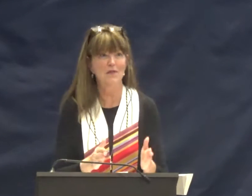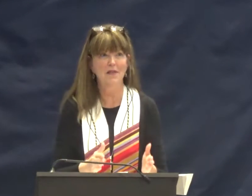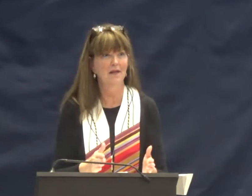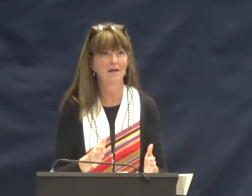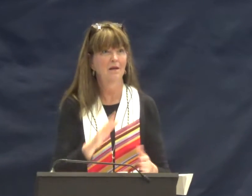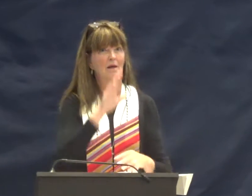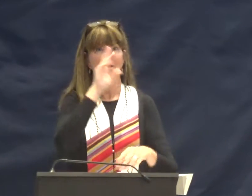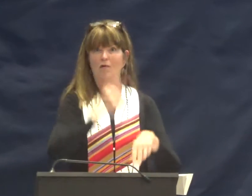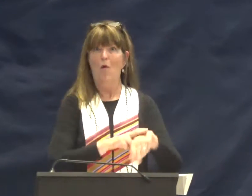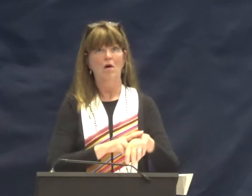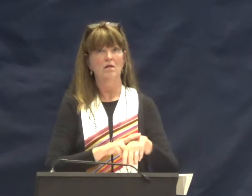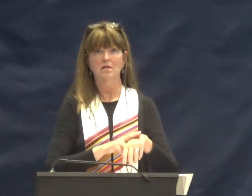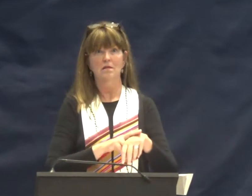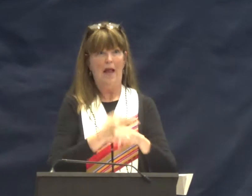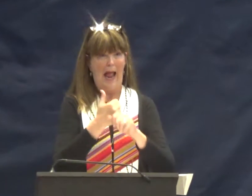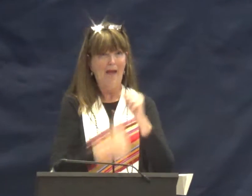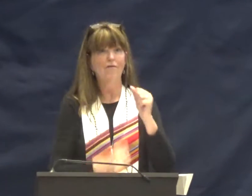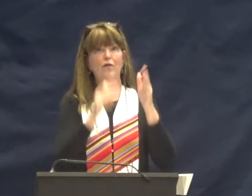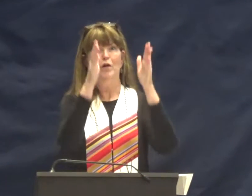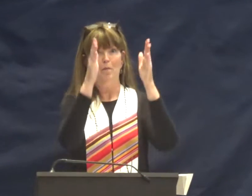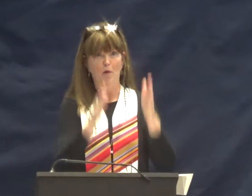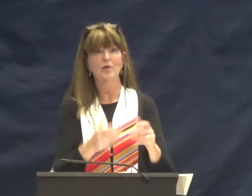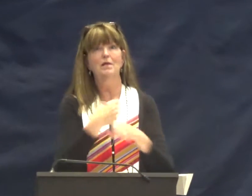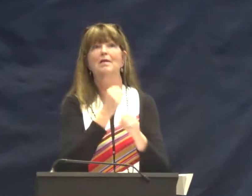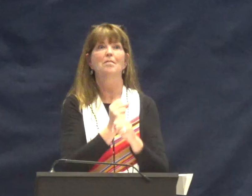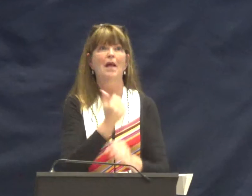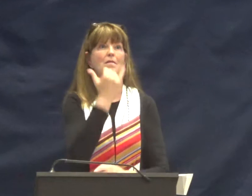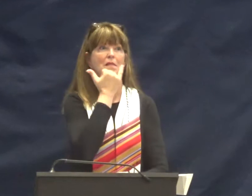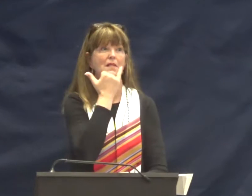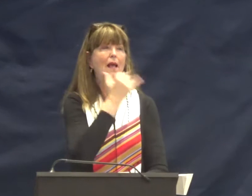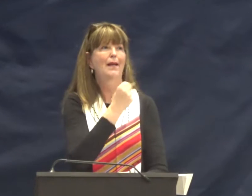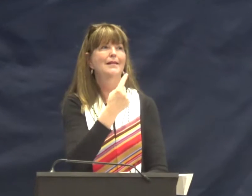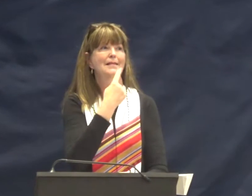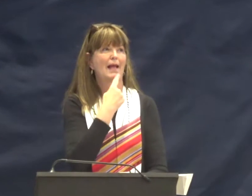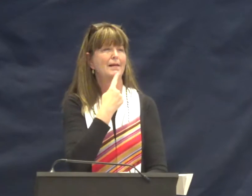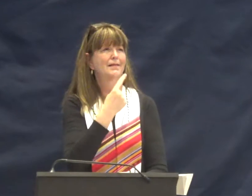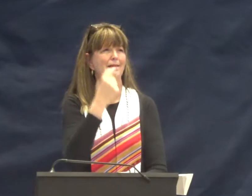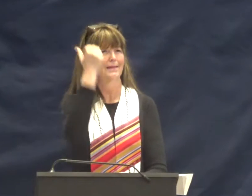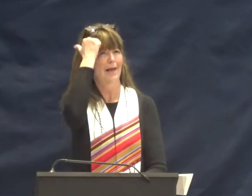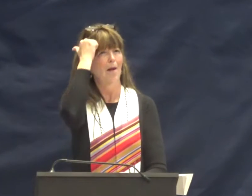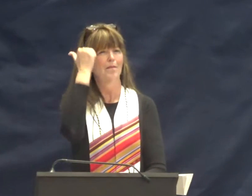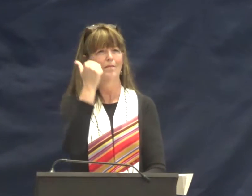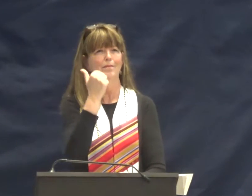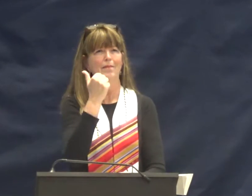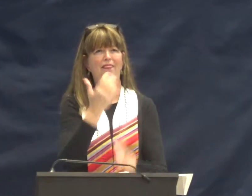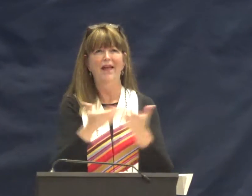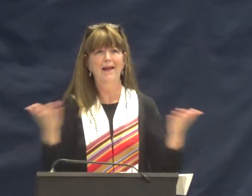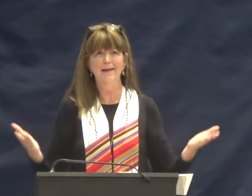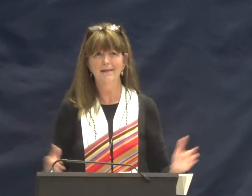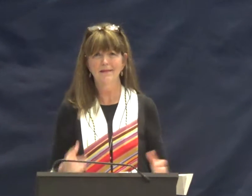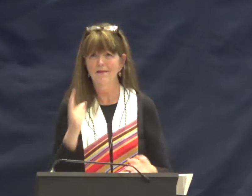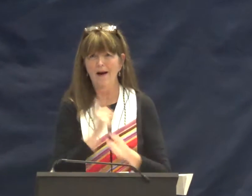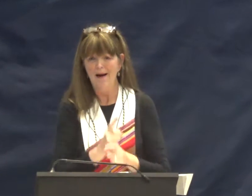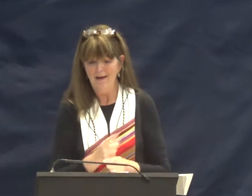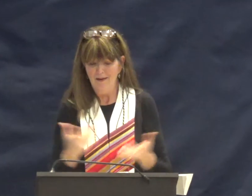parent. There is no perfect person, of course. Everyone makes mistakes and says dumb things,